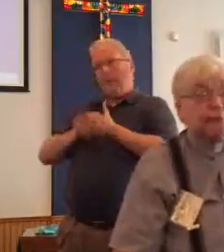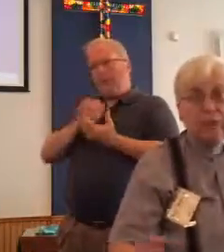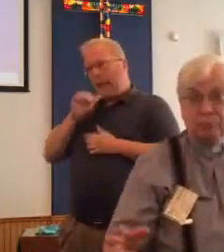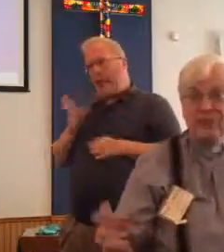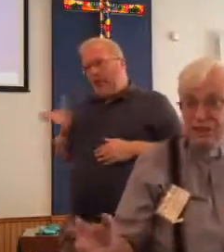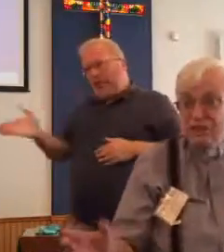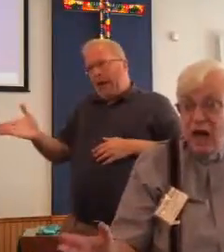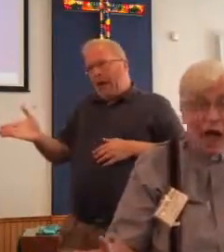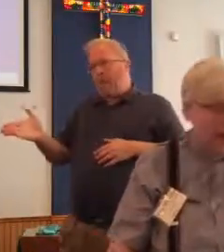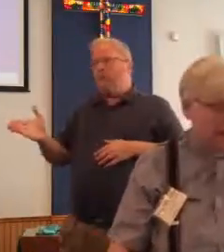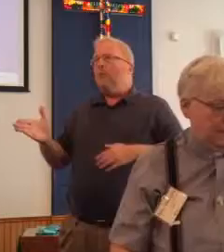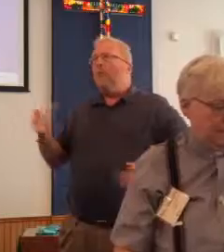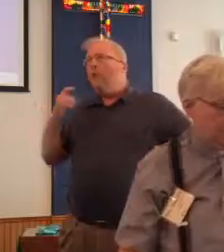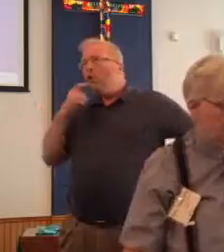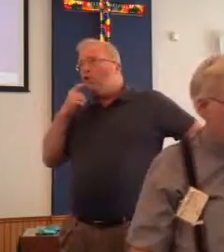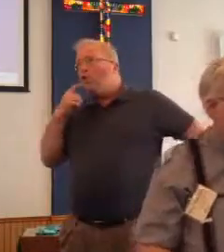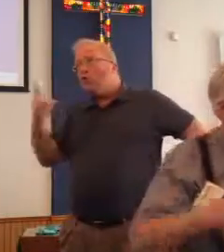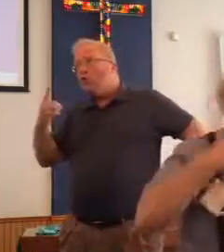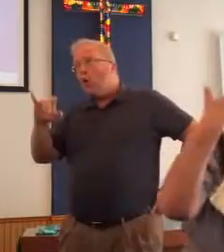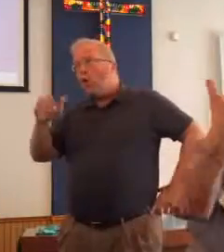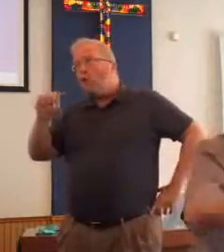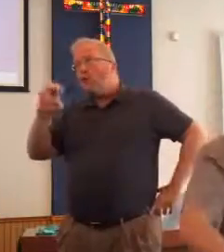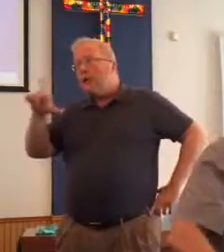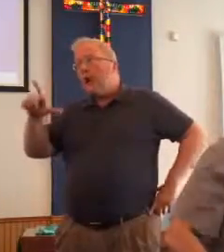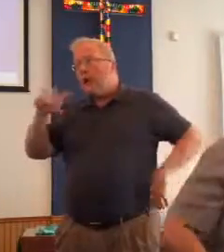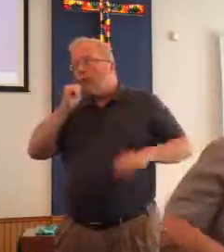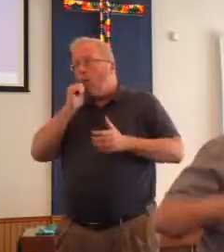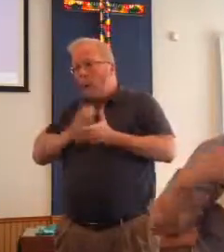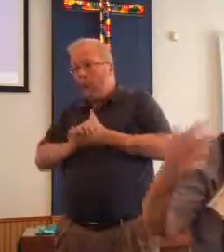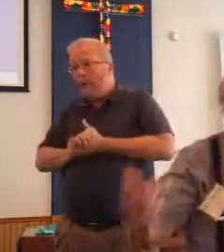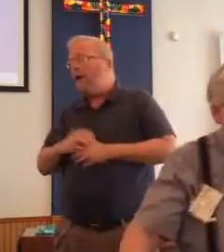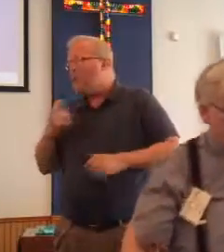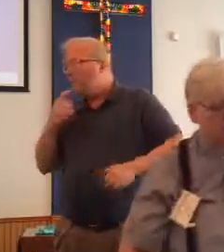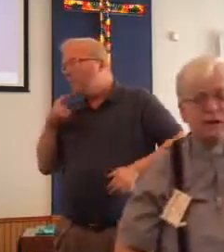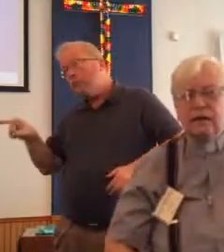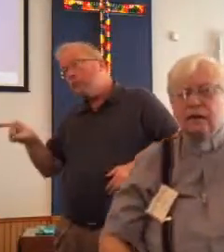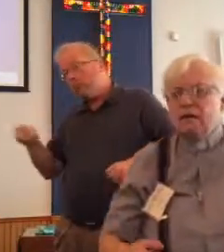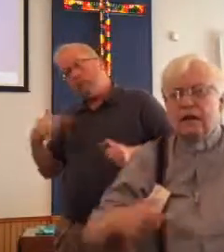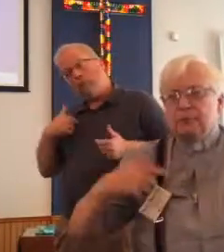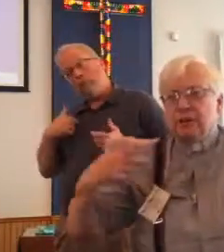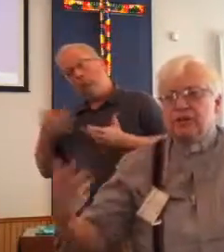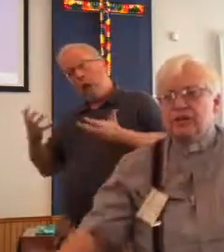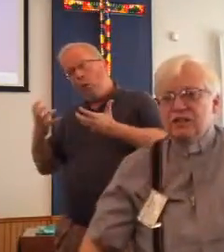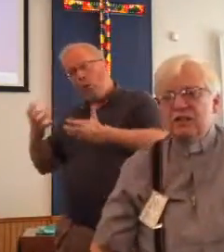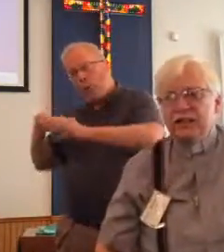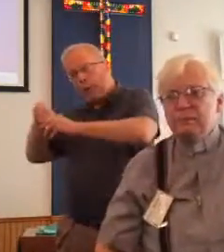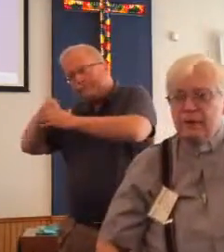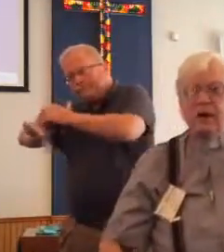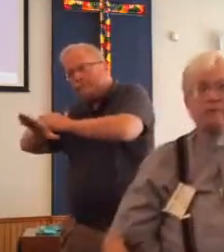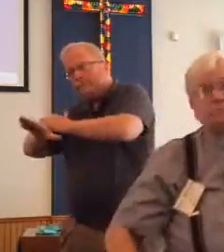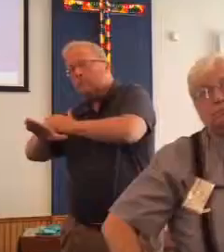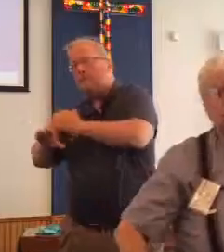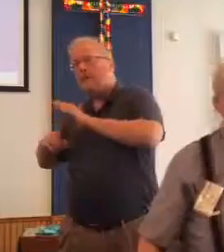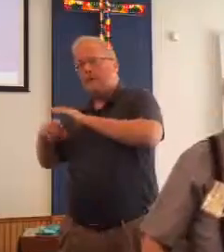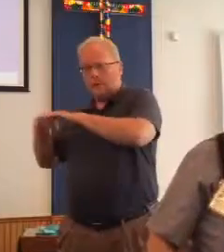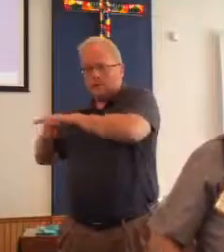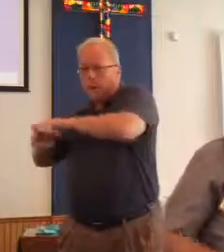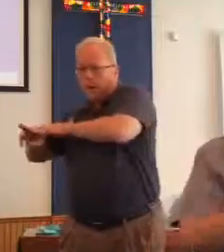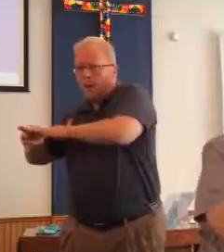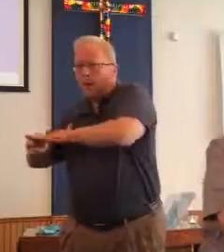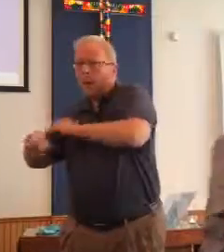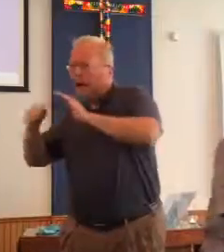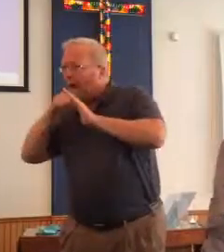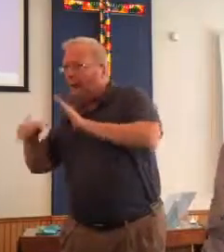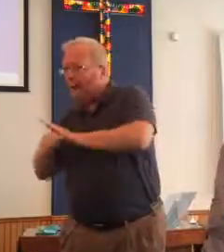stay, a place to hide. And she let him in and gave him dinner and a place to sleep, and then she